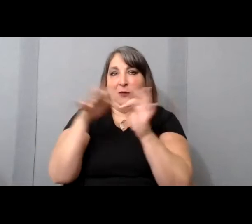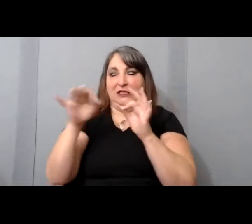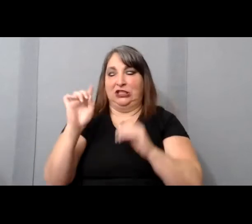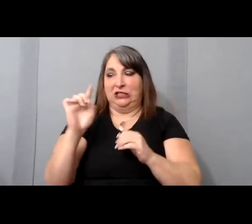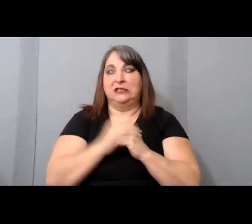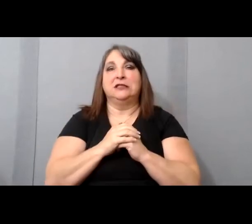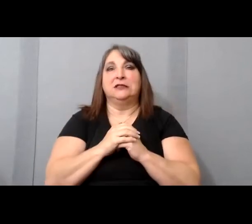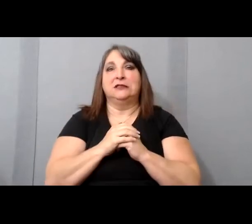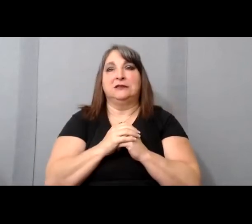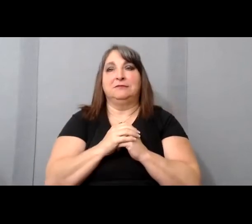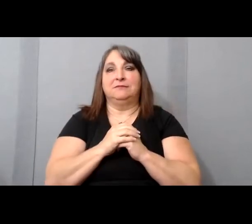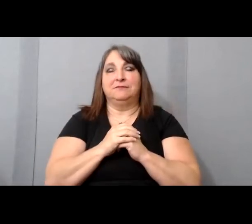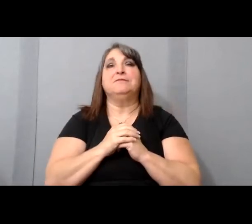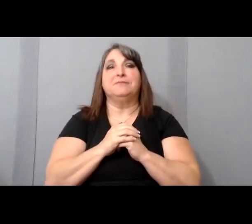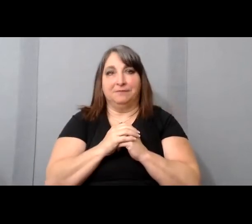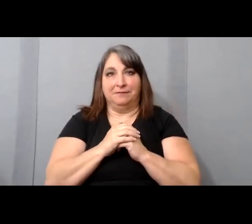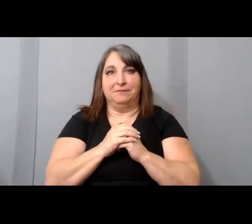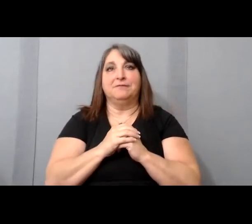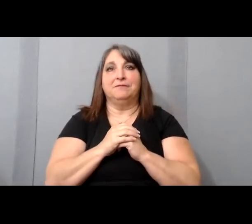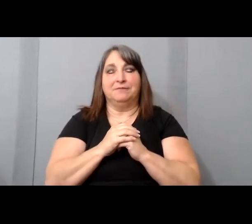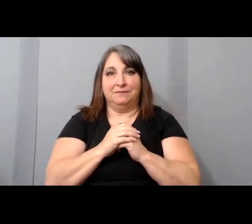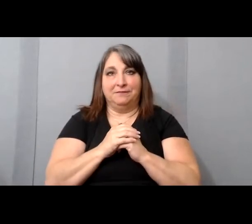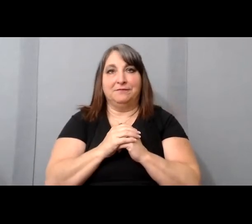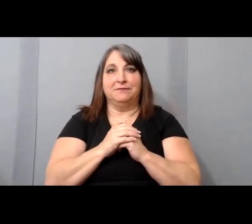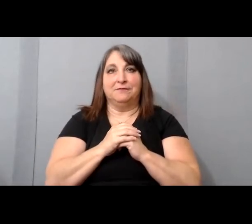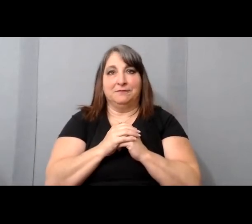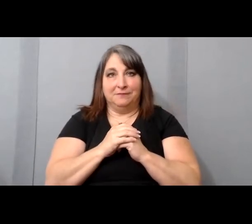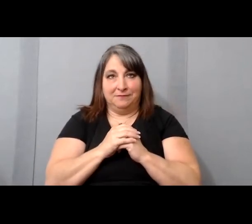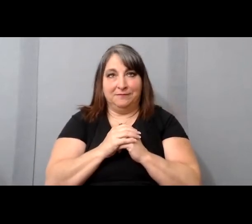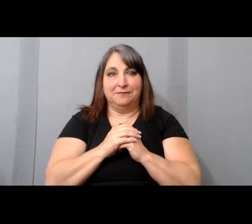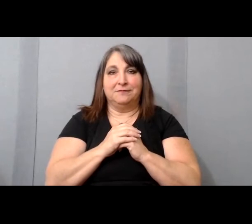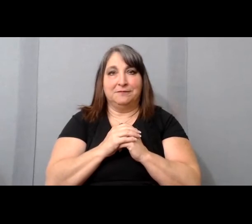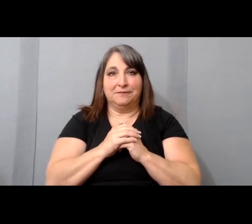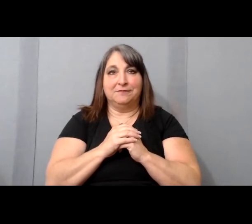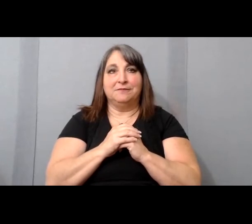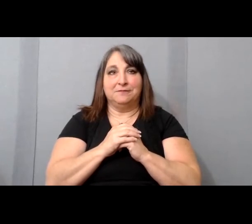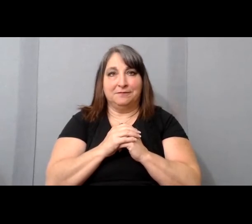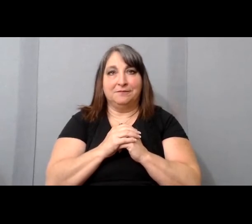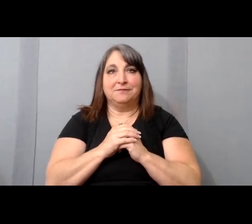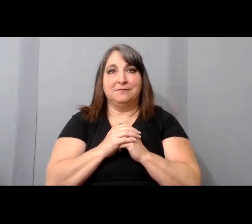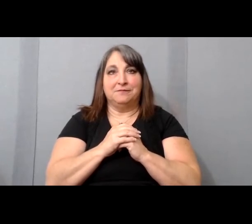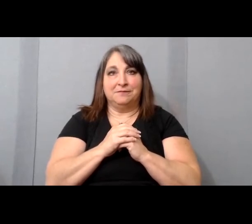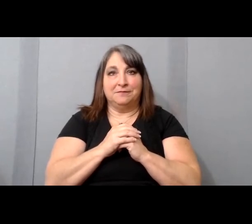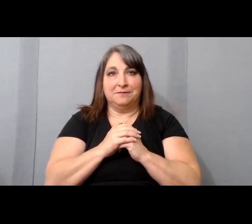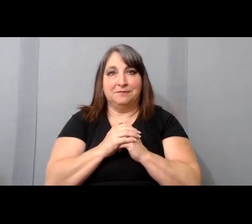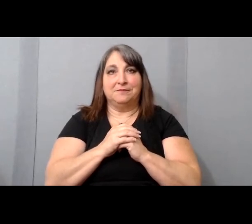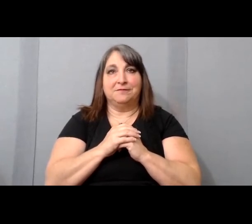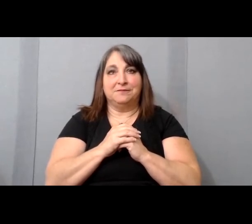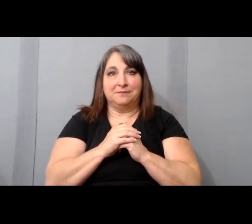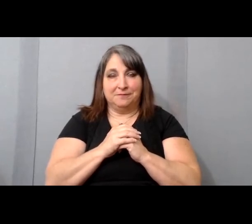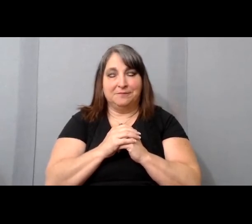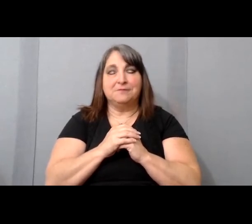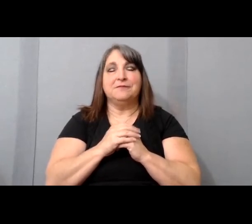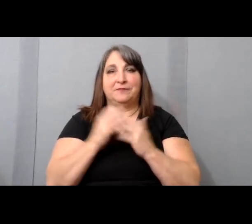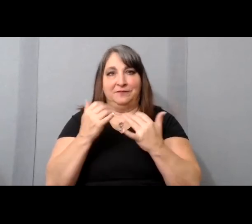Na poik cho onam lachi tum chami pumama yupi cho nga hinga chamawo achman be any monan